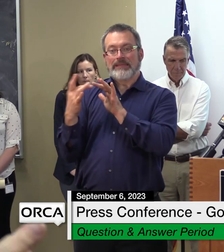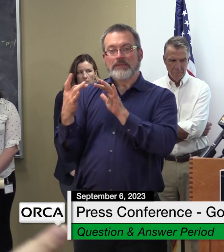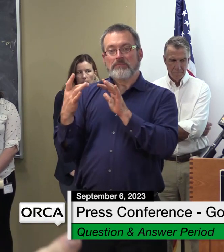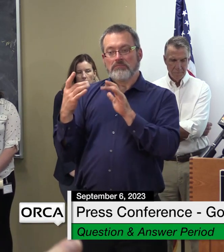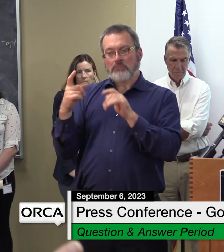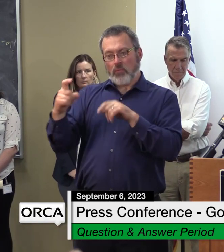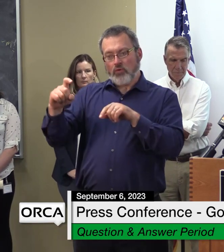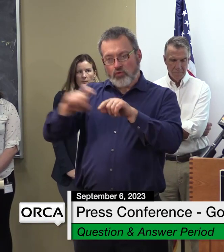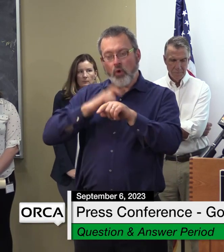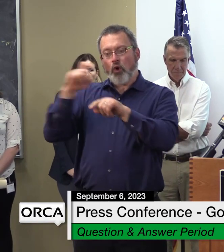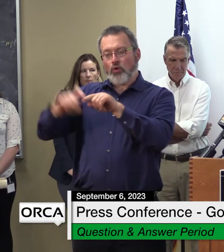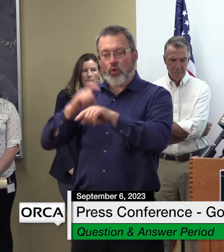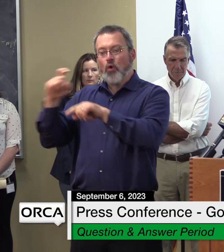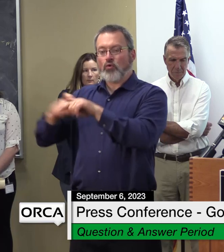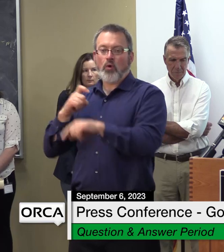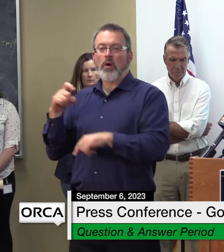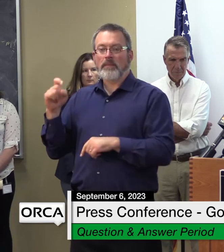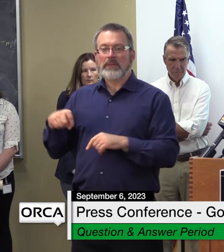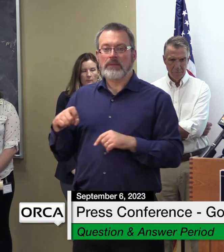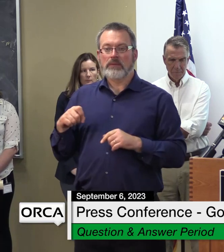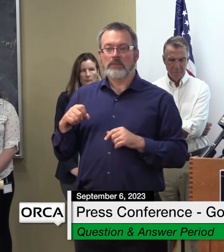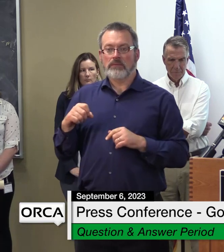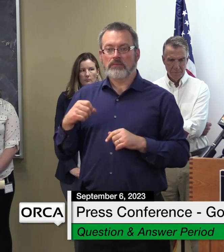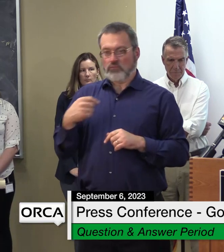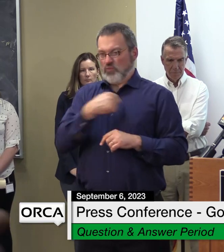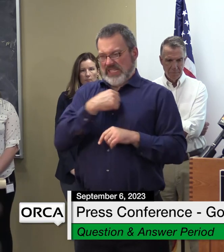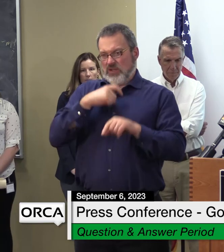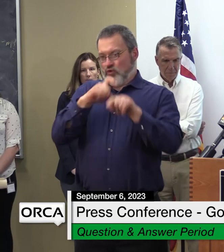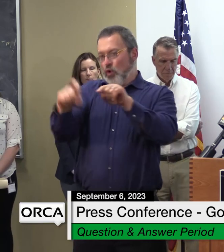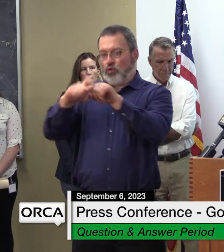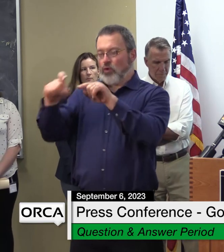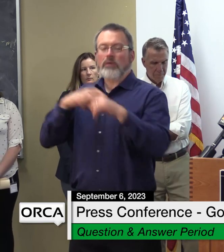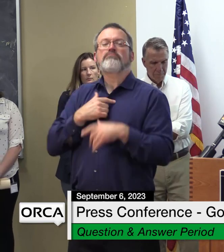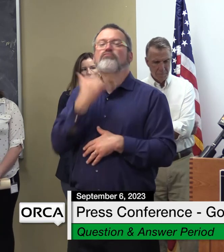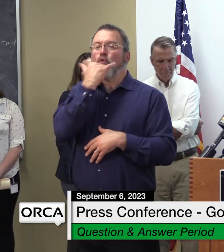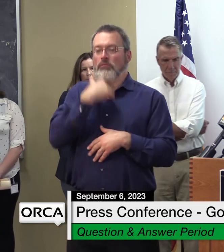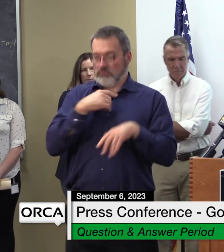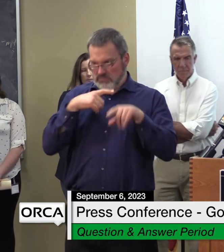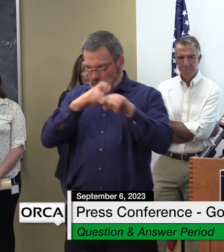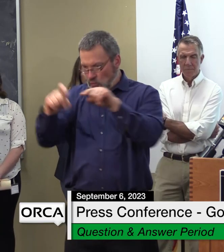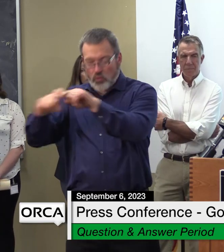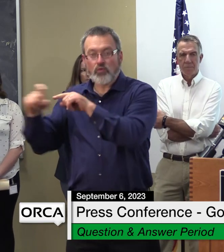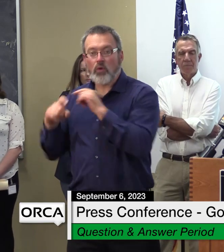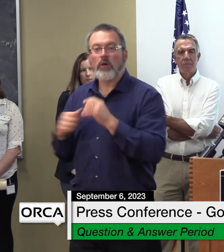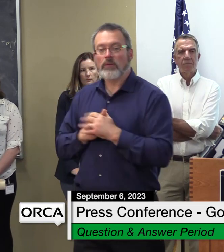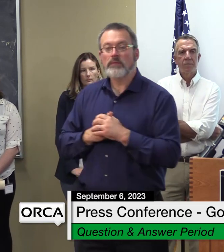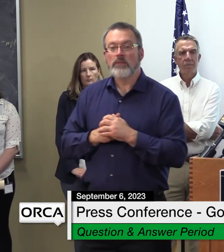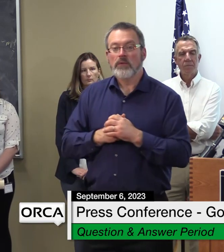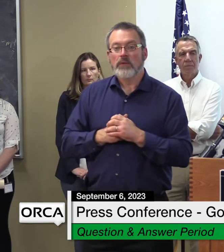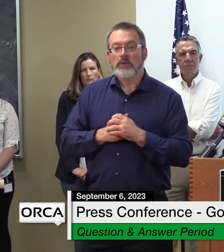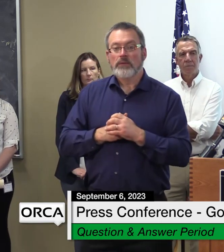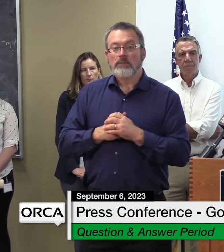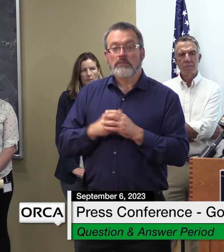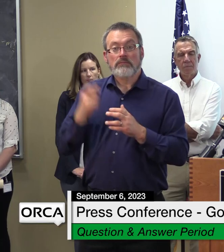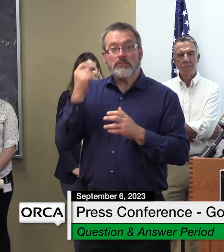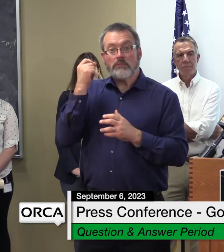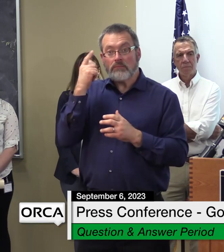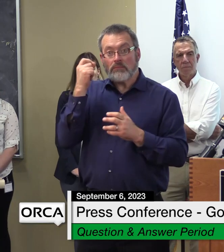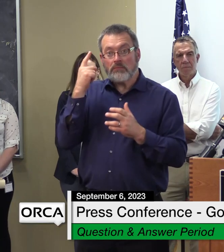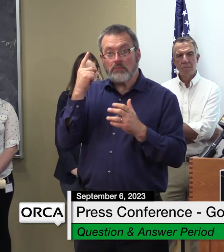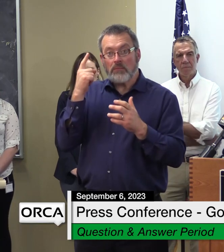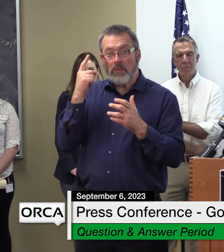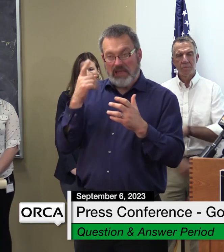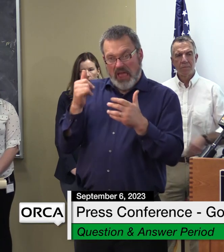most expeditious way to not only capture their current week, but also all their back weeks. So they will get retroactive benefits all the way back